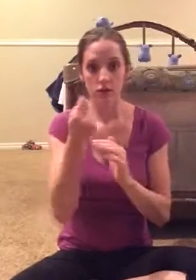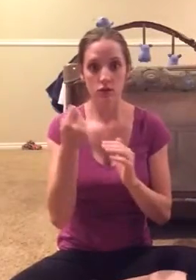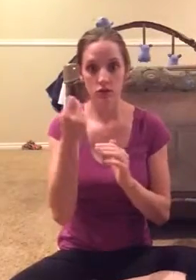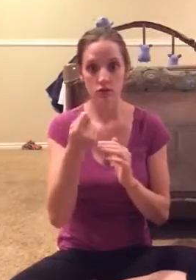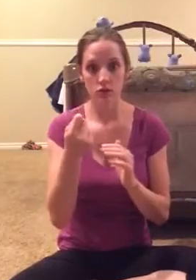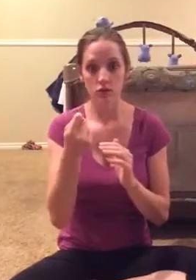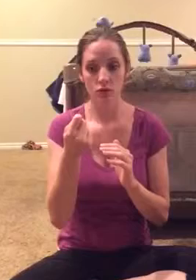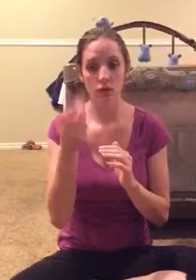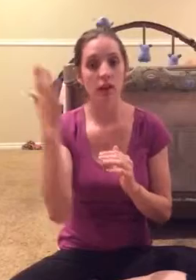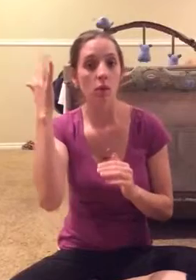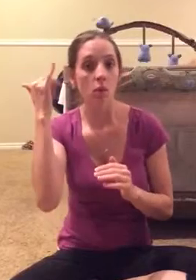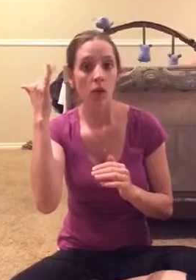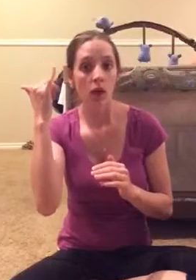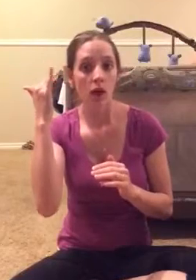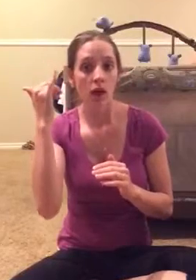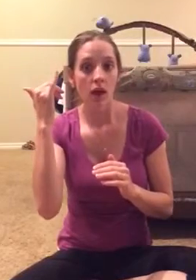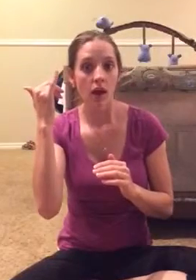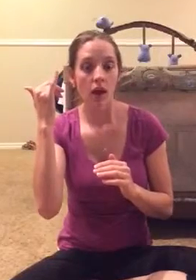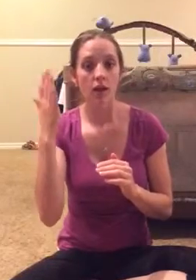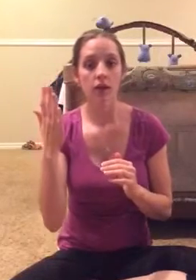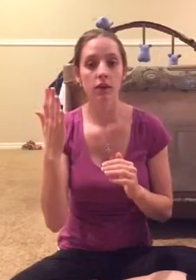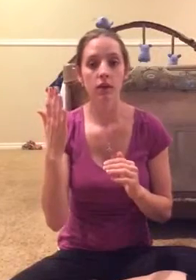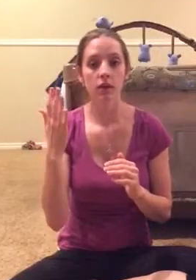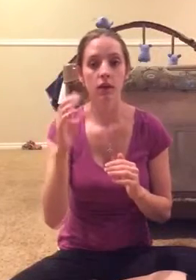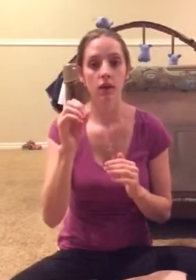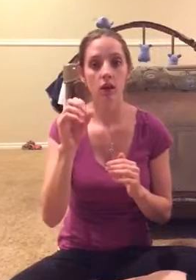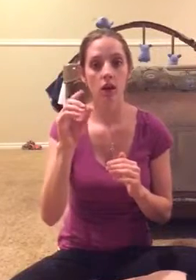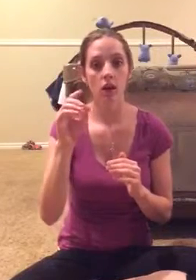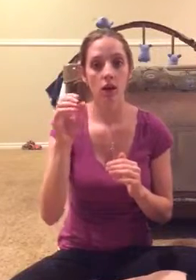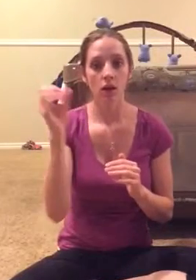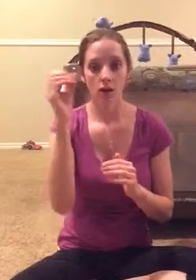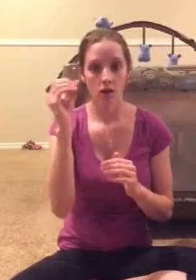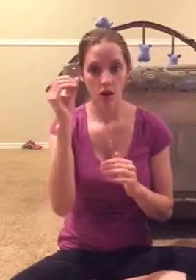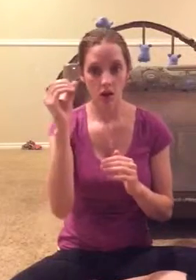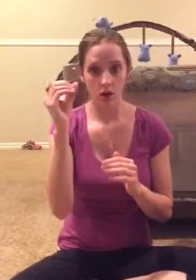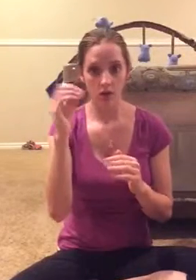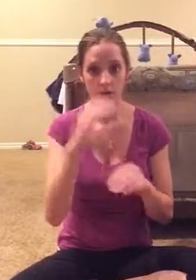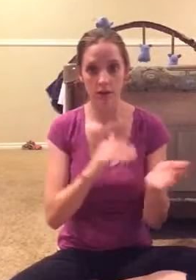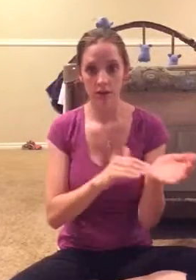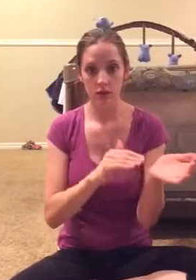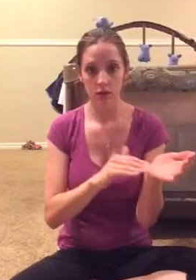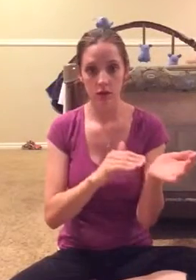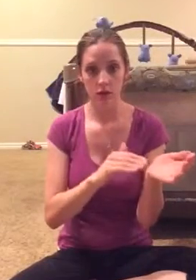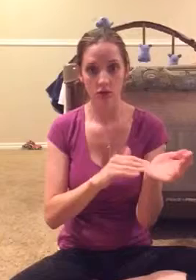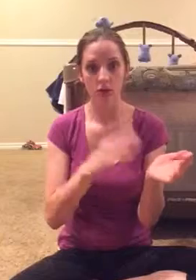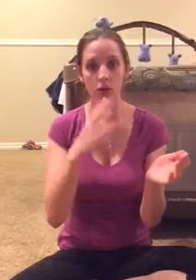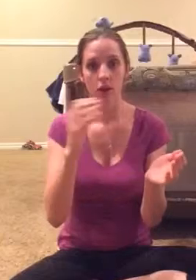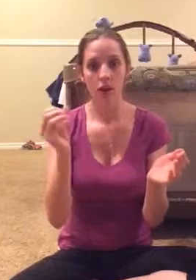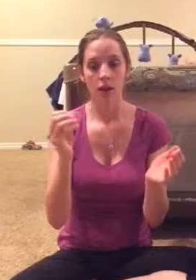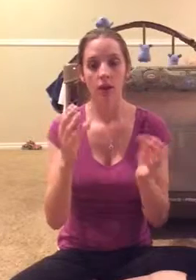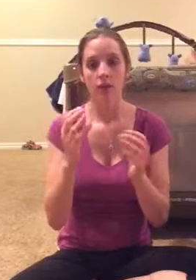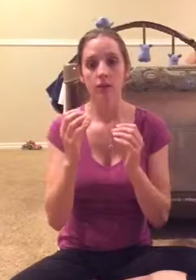Ogden doctor, two of his daughters, and a teenage friend during a tragic outing on Bear Lake.